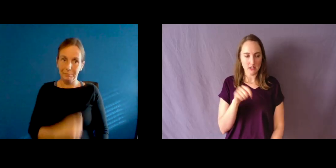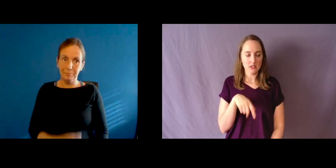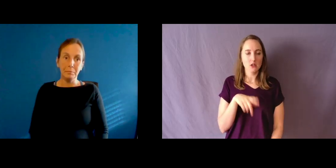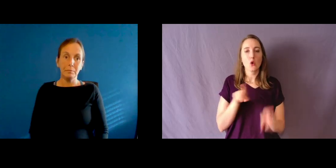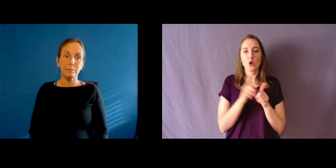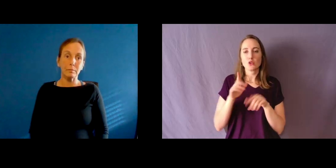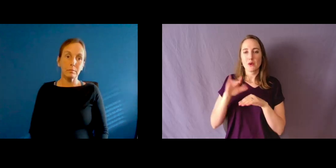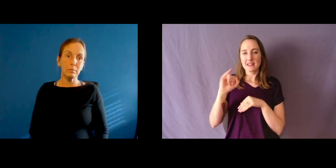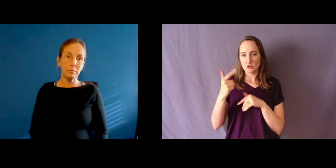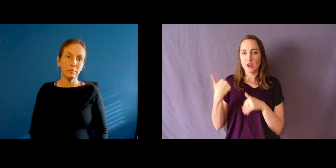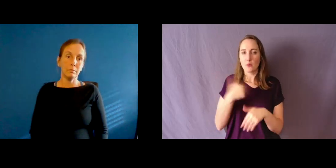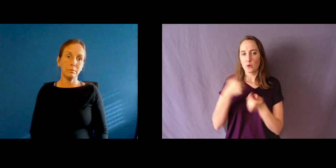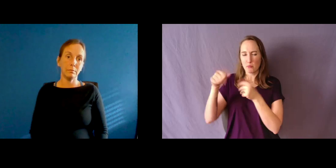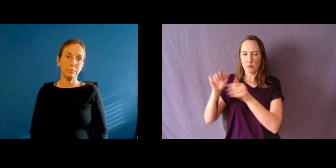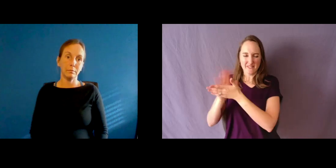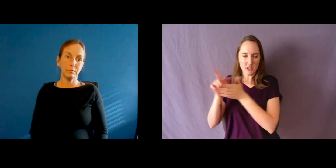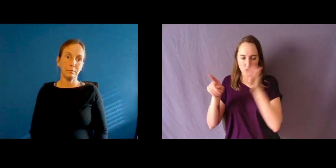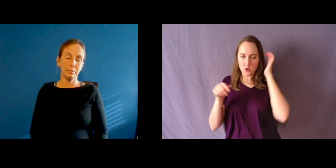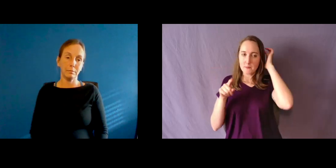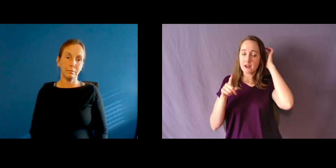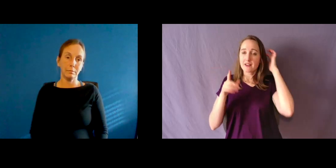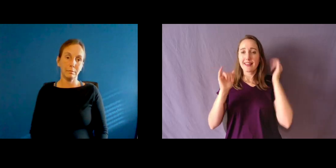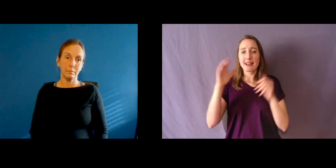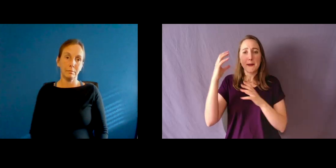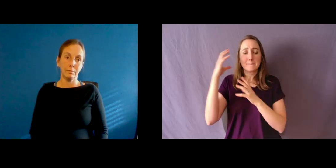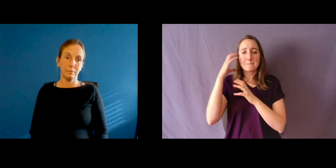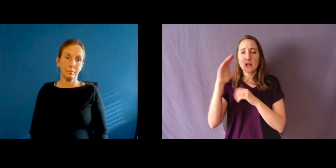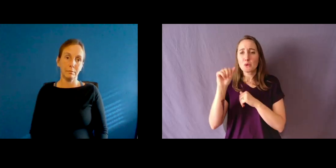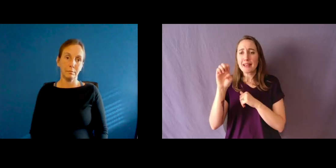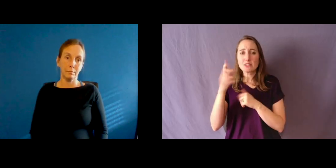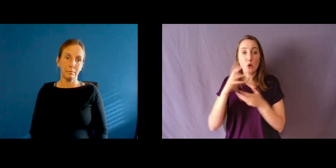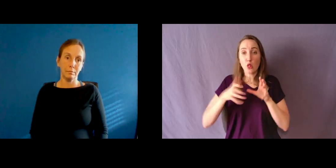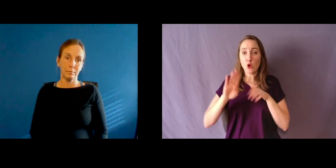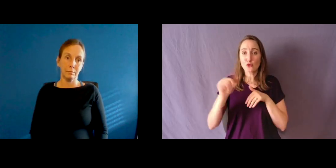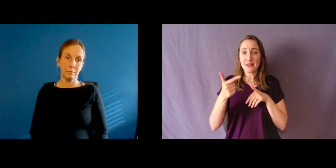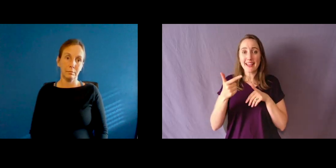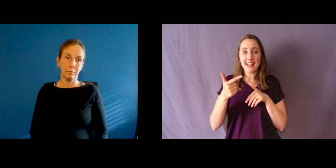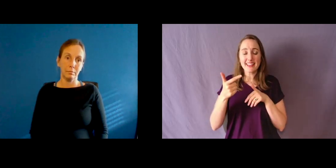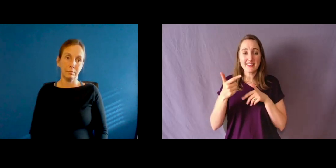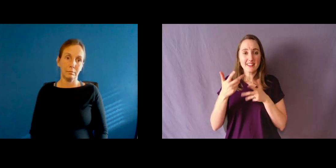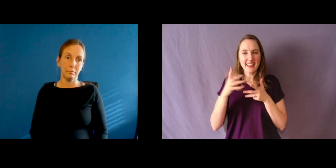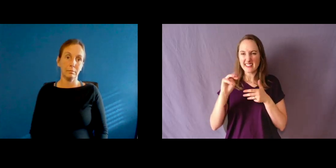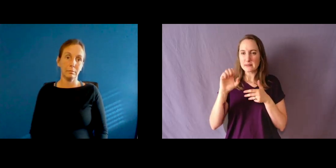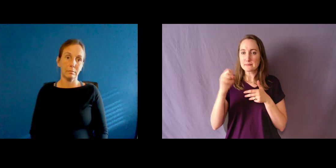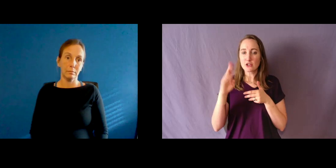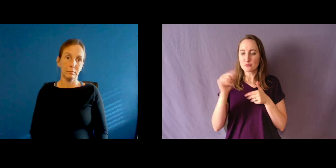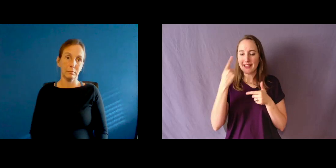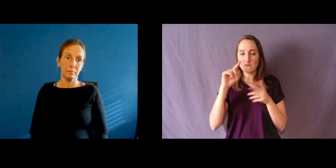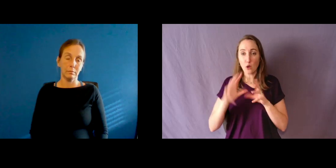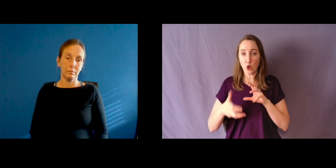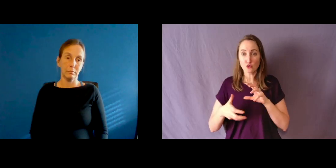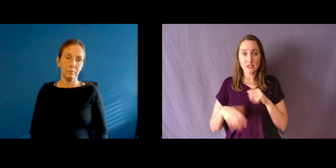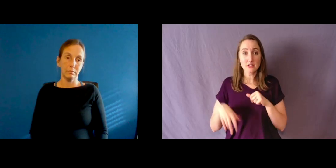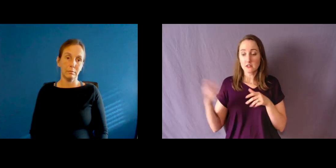reel on our Instagram, but take a pillow sack or like a laundry bag, one of the mesh laundry bags. Pop the leashes